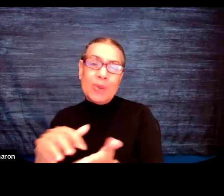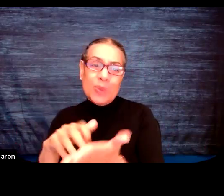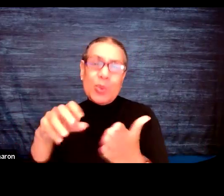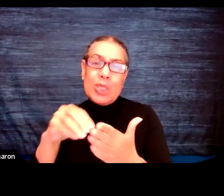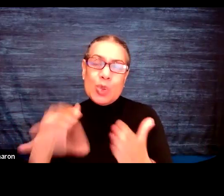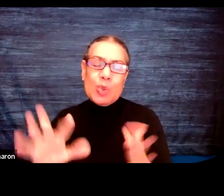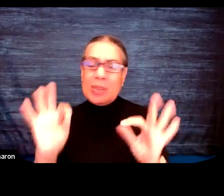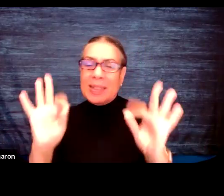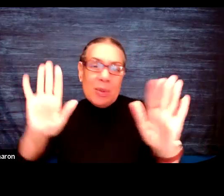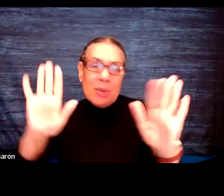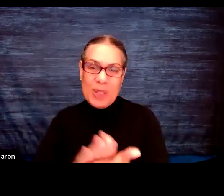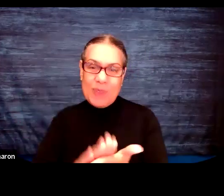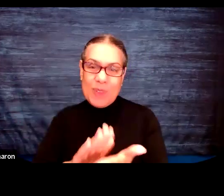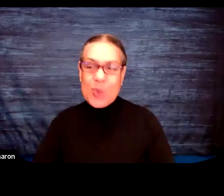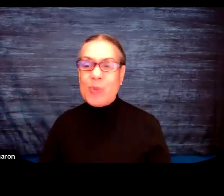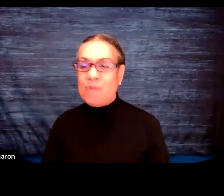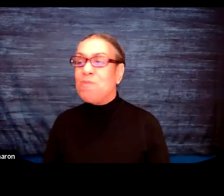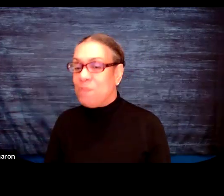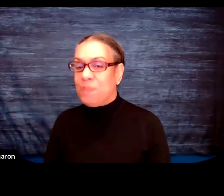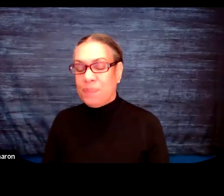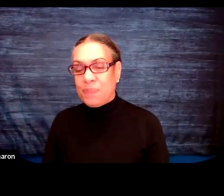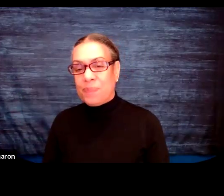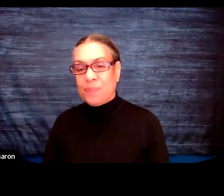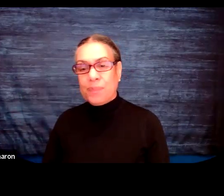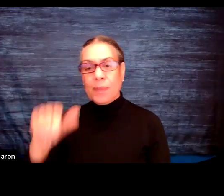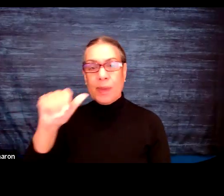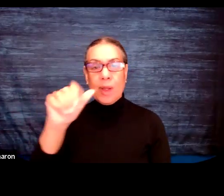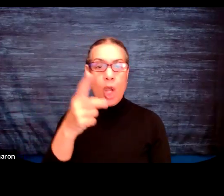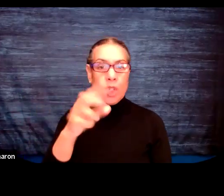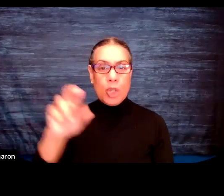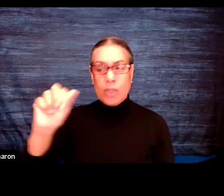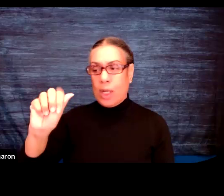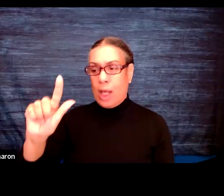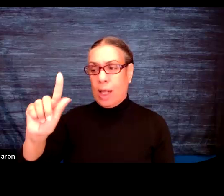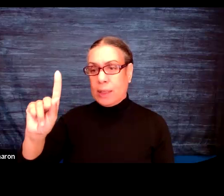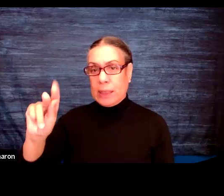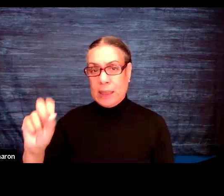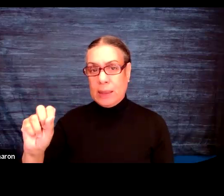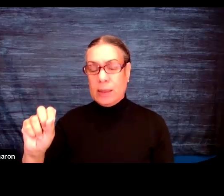Chair. Actually, that actually reminds me, I think something that